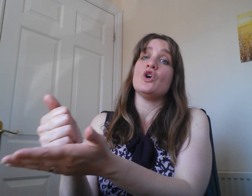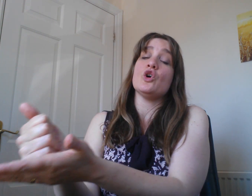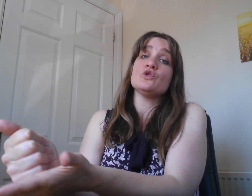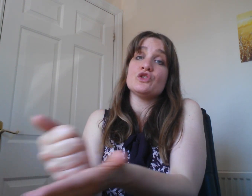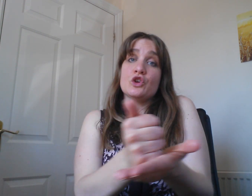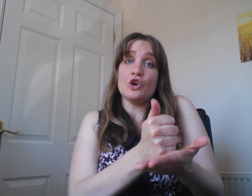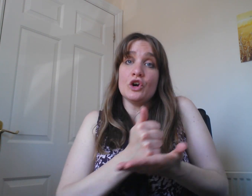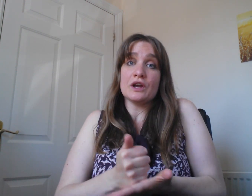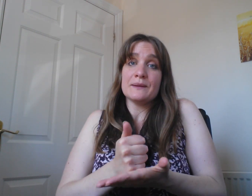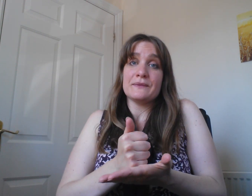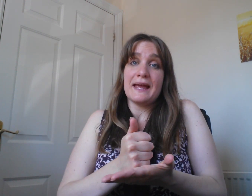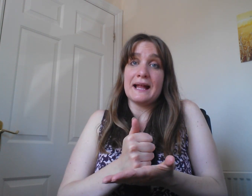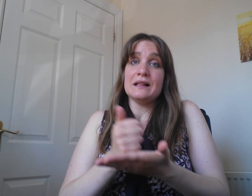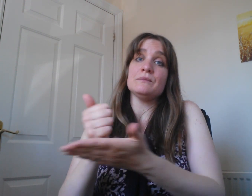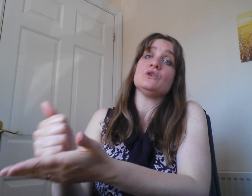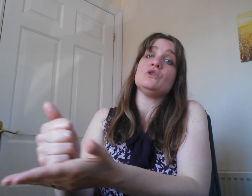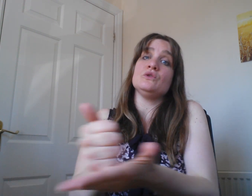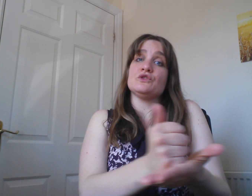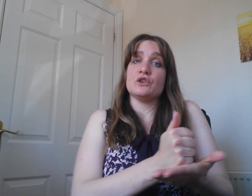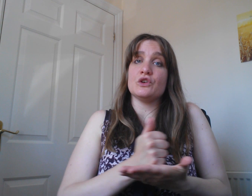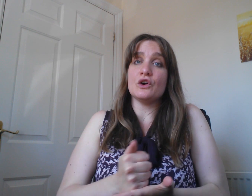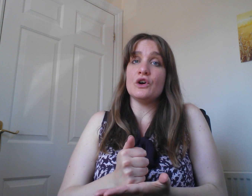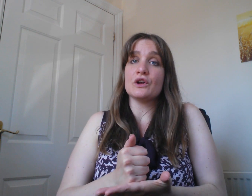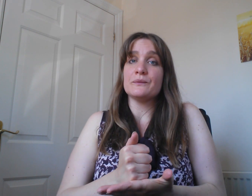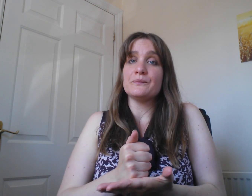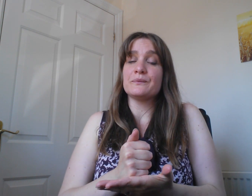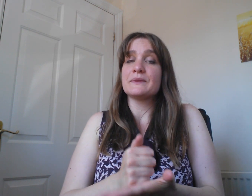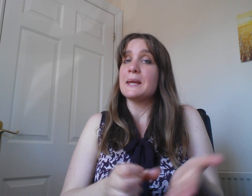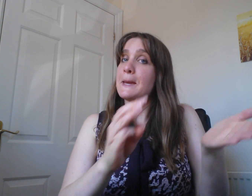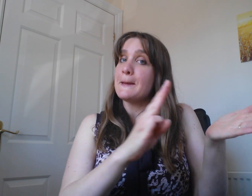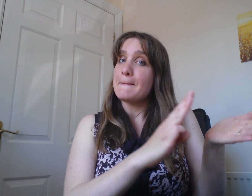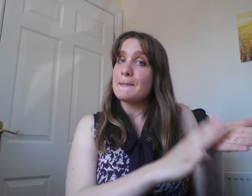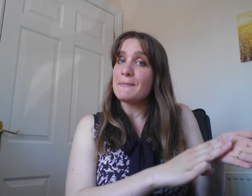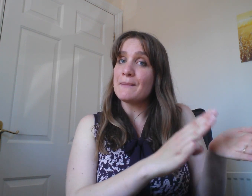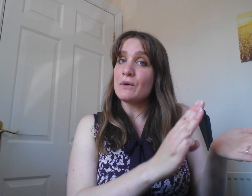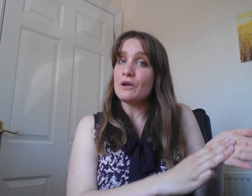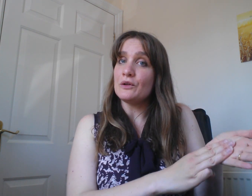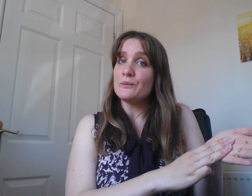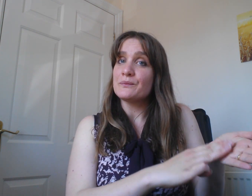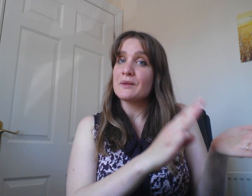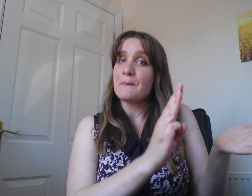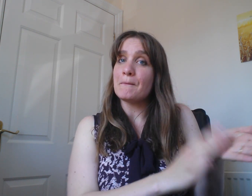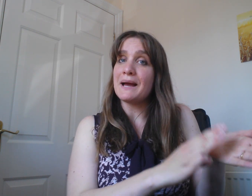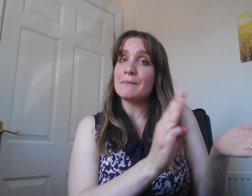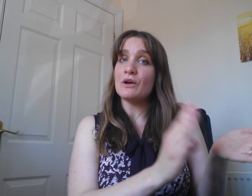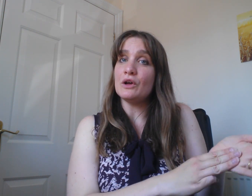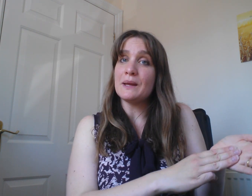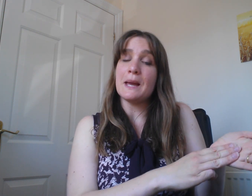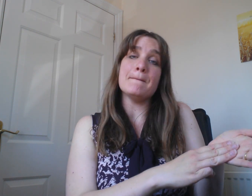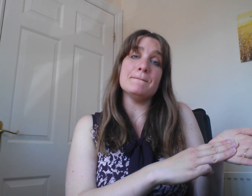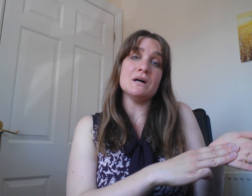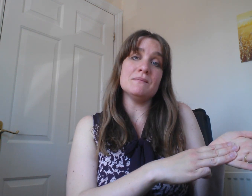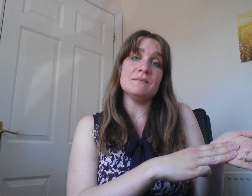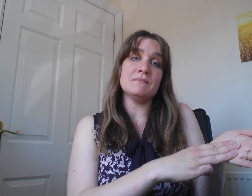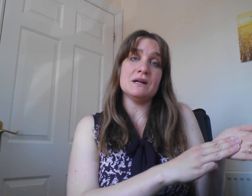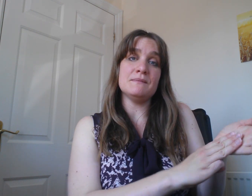Au secours, help. Au secours. Maman, maman, mum, mum. And